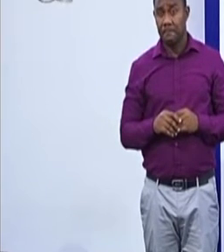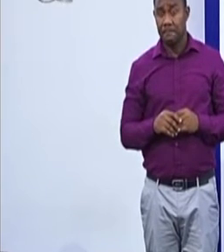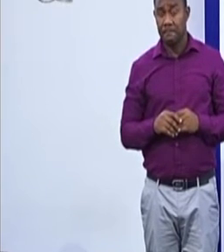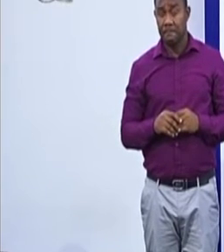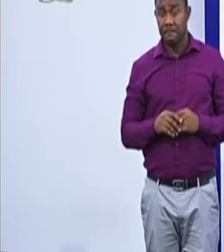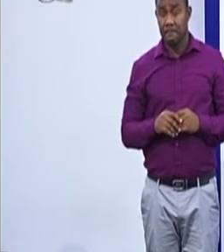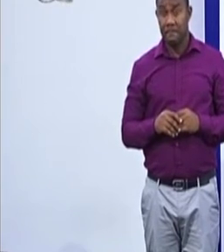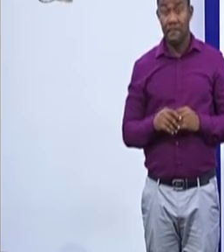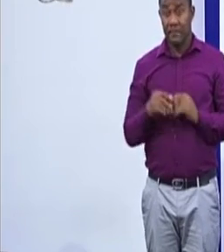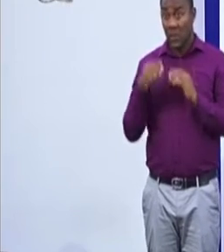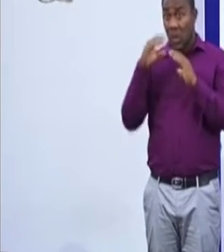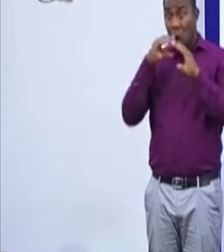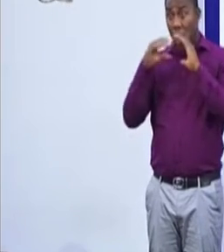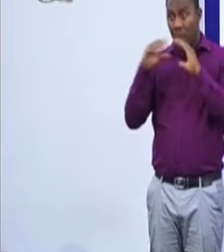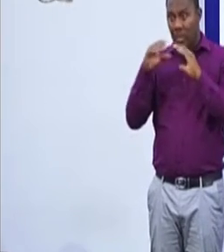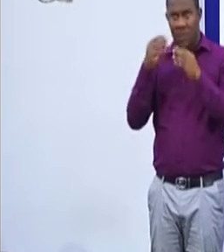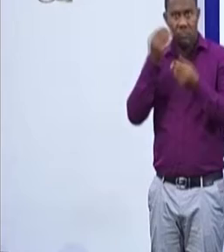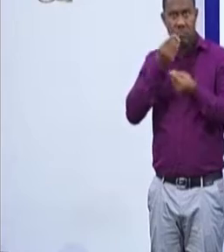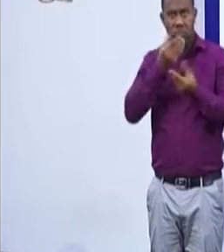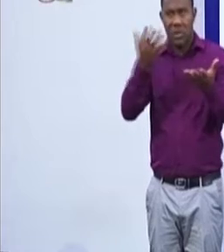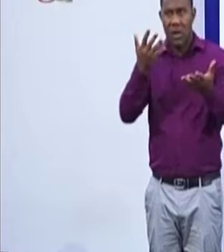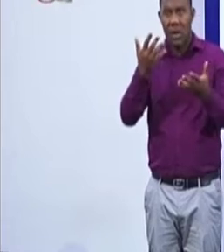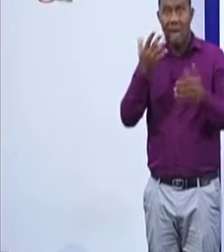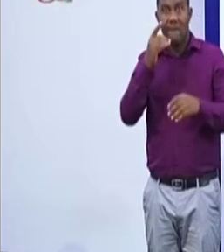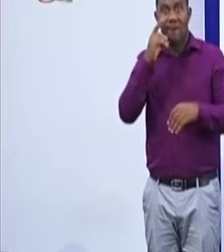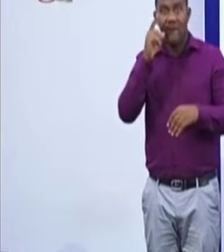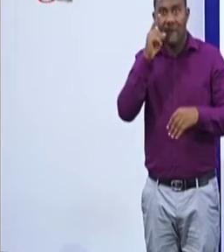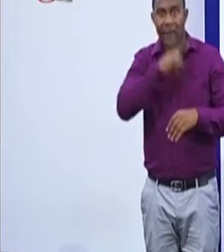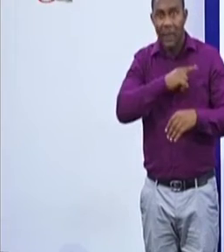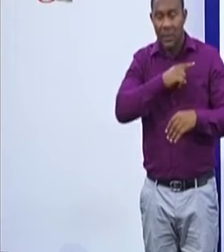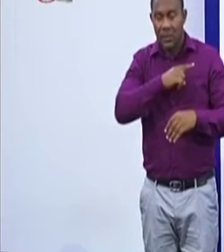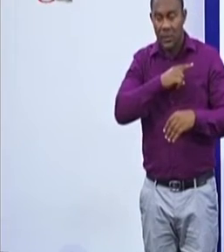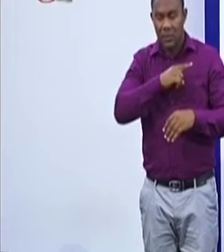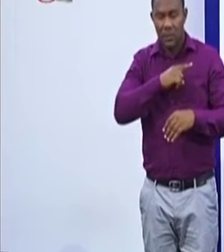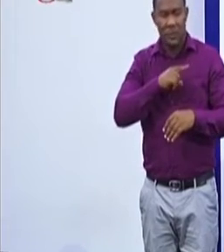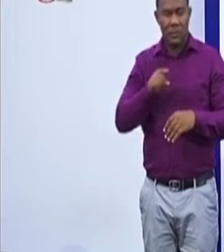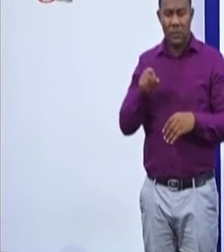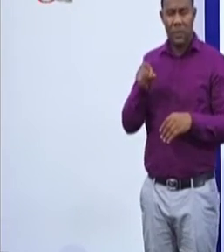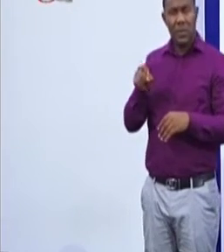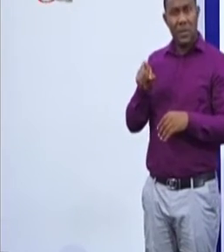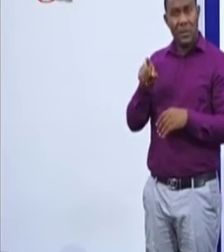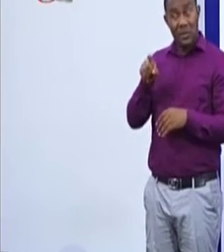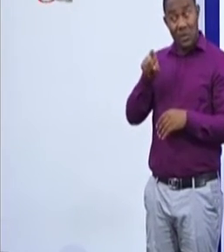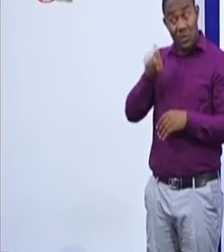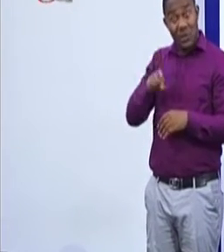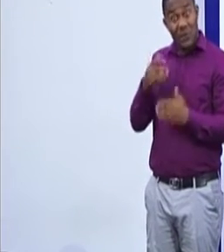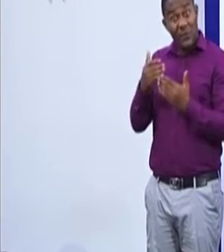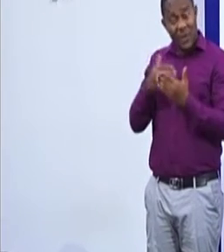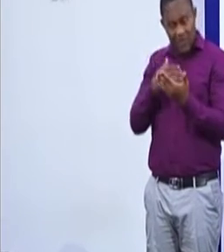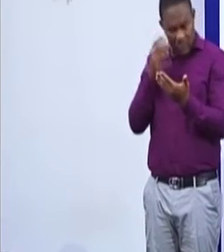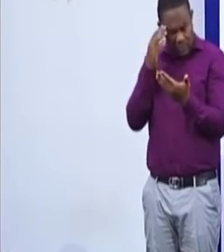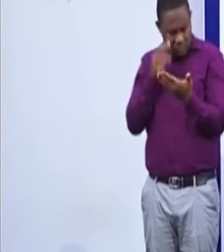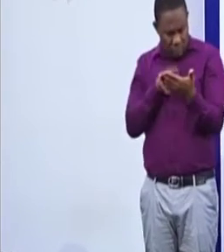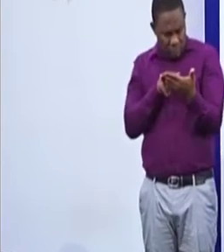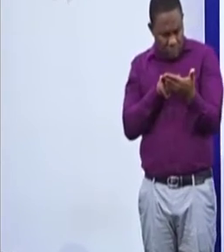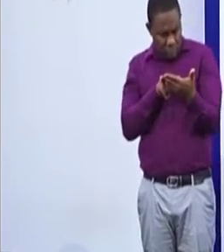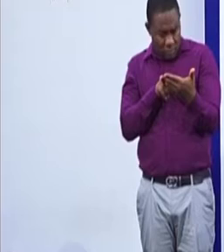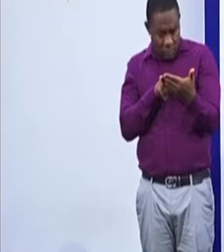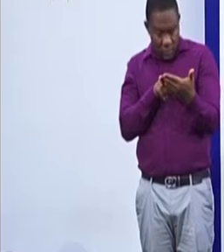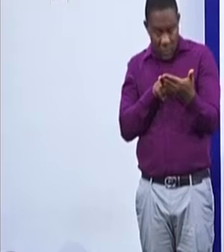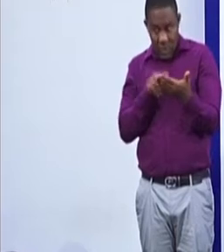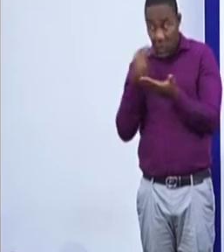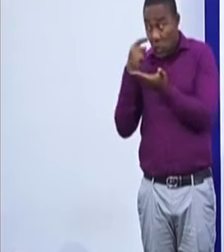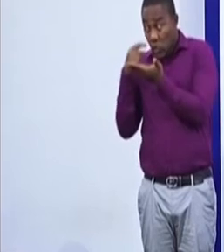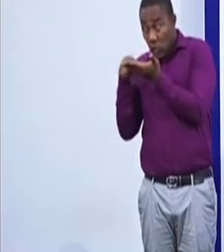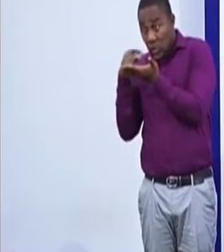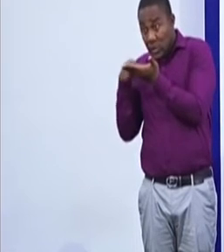a communication is false or misleading if that person did not take reasonable steps to find out whether the